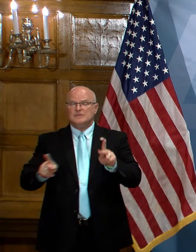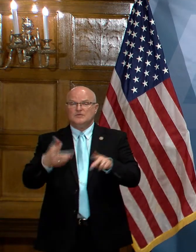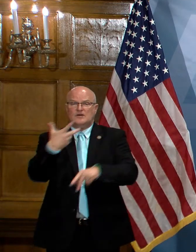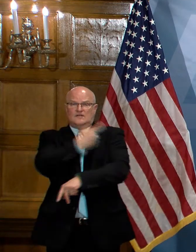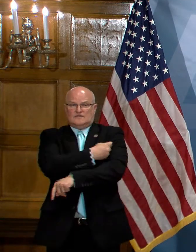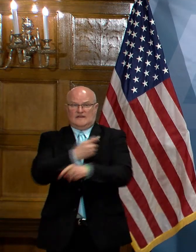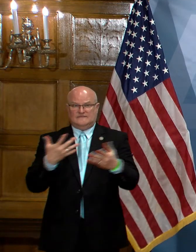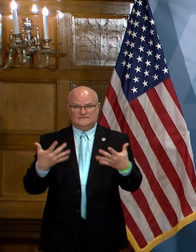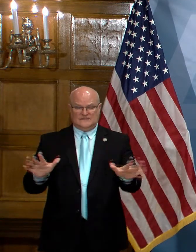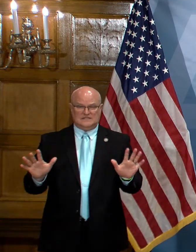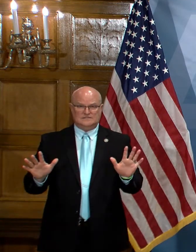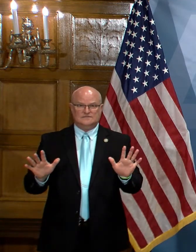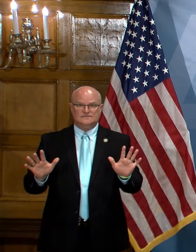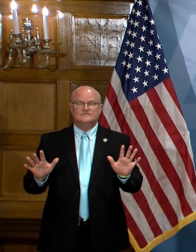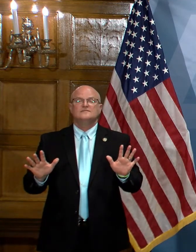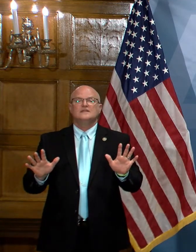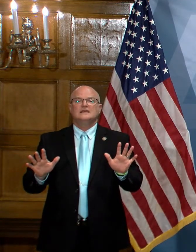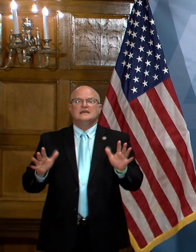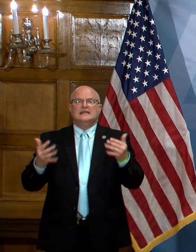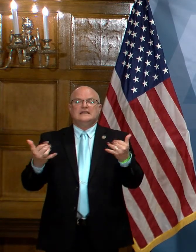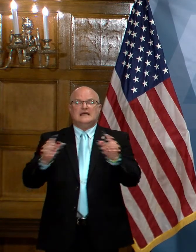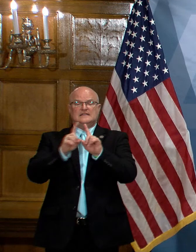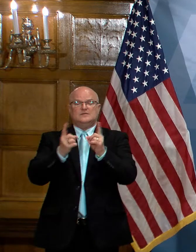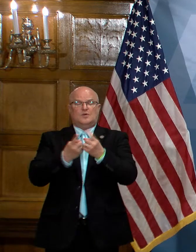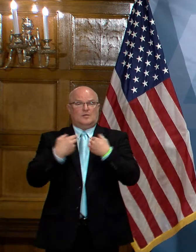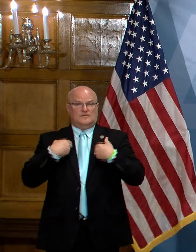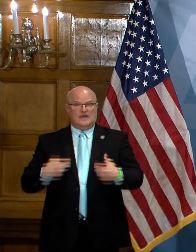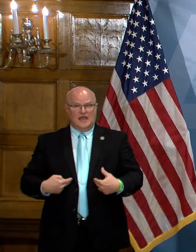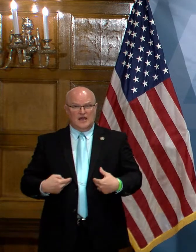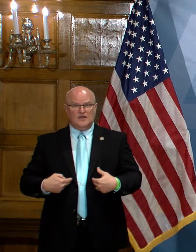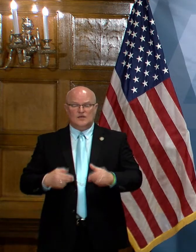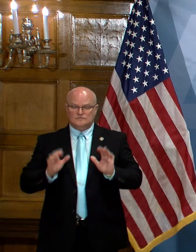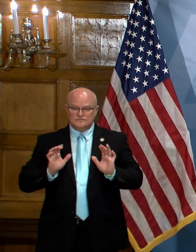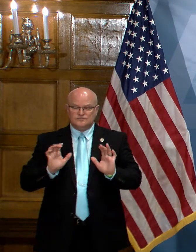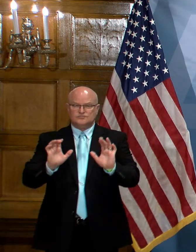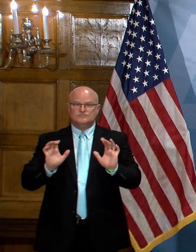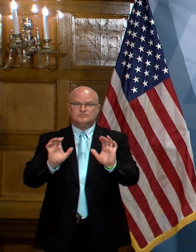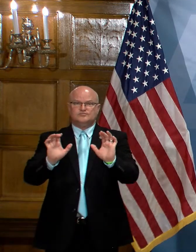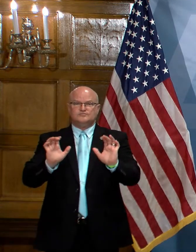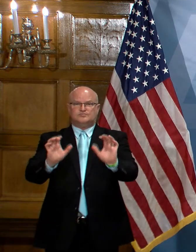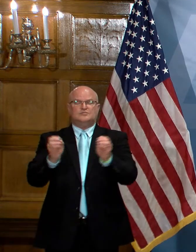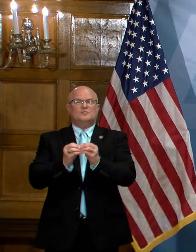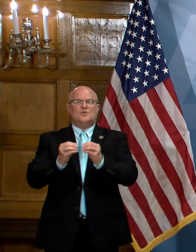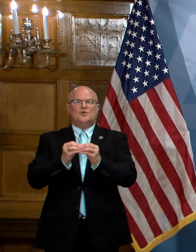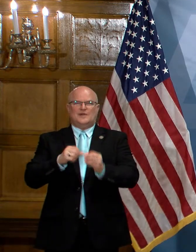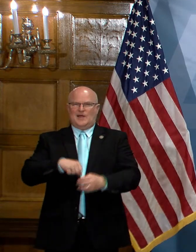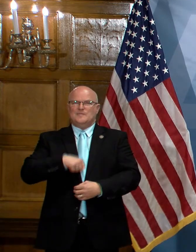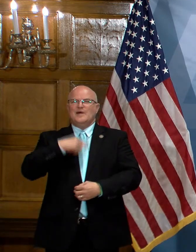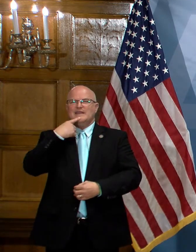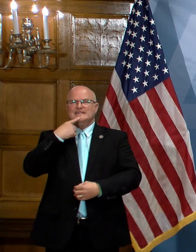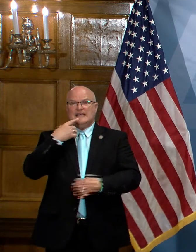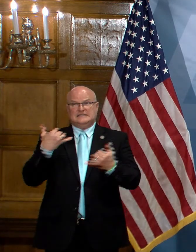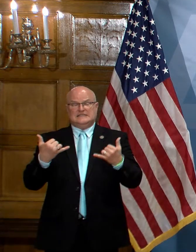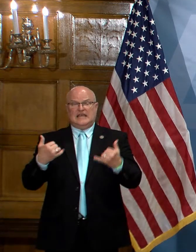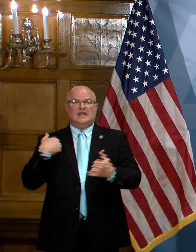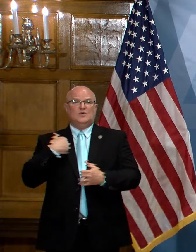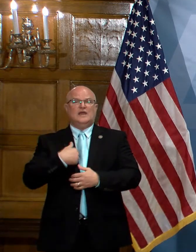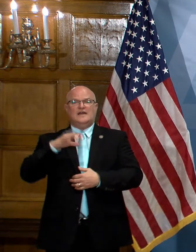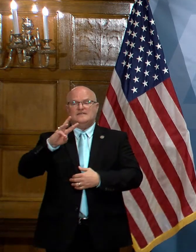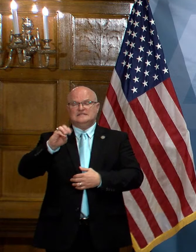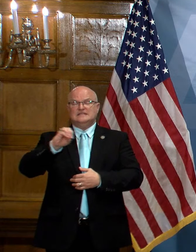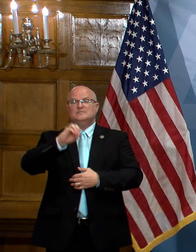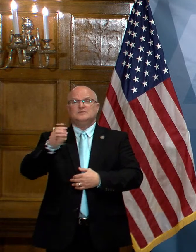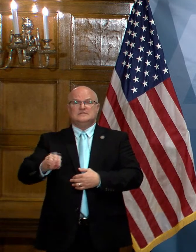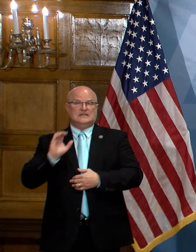individuals vaccinated. Within the Department of Health, we are pushing forward to do that. I'm proud to say that as of today, we have